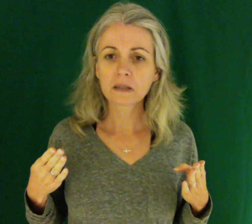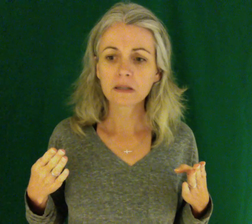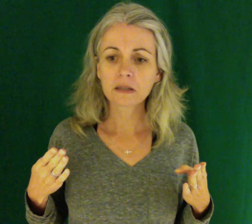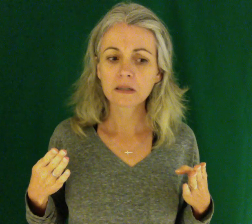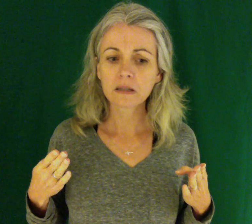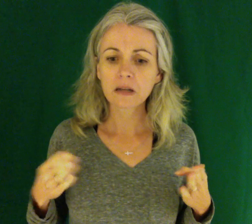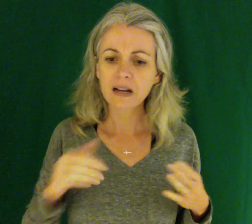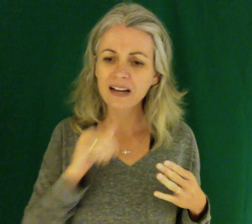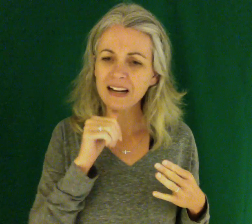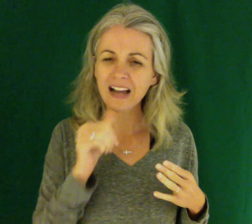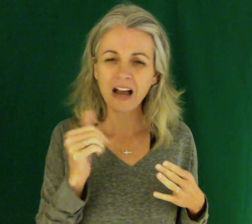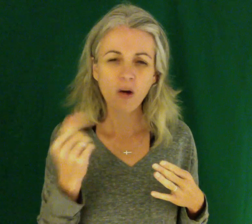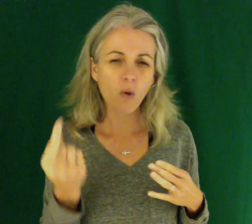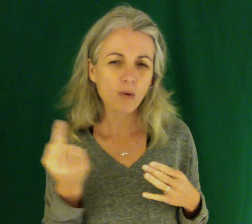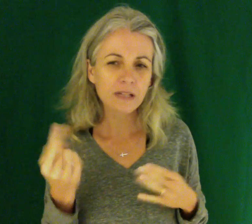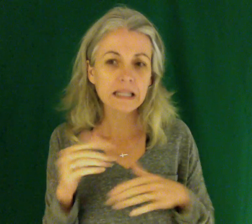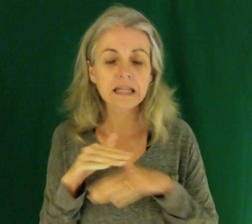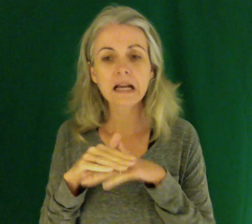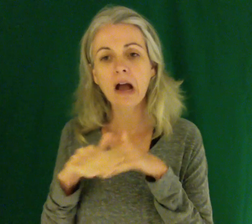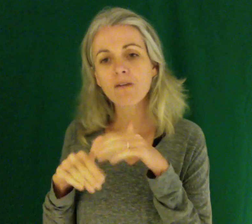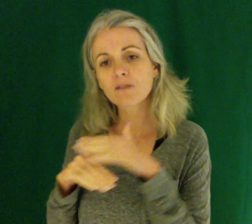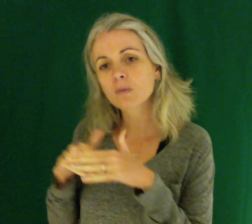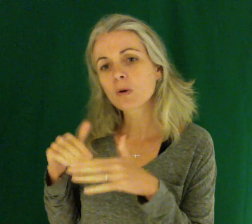just the comfortable, secure,